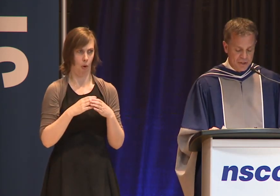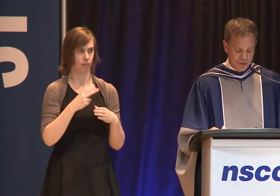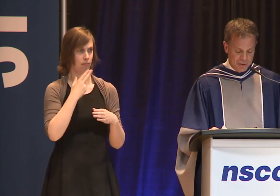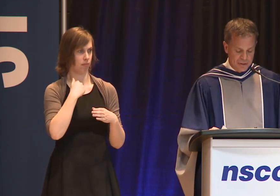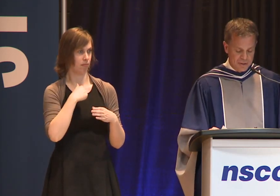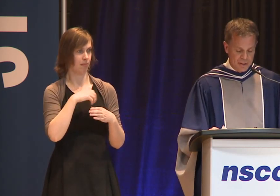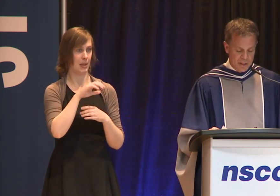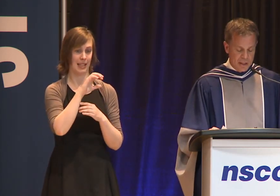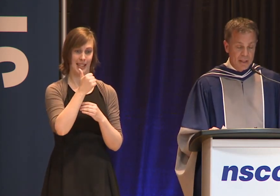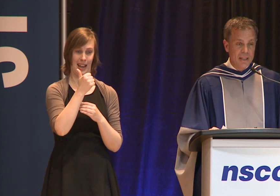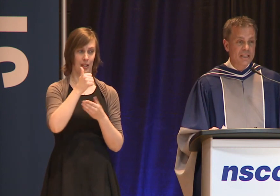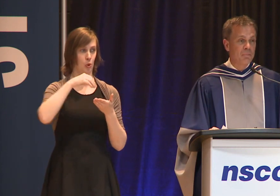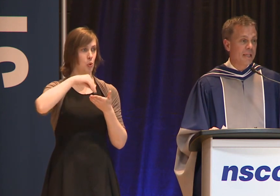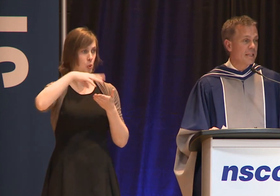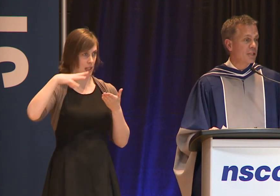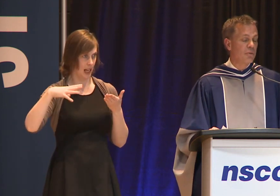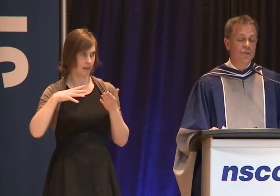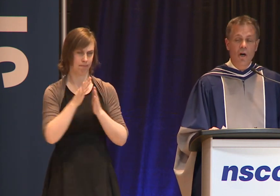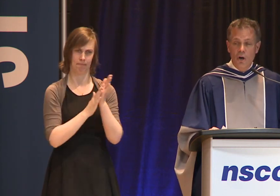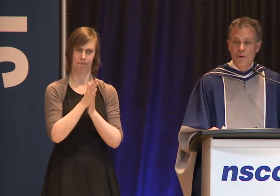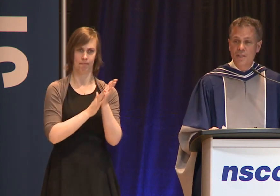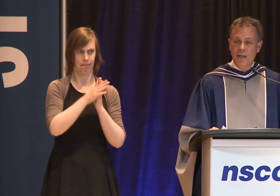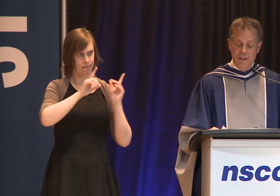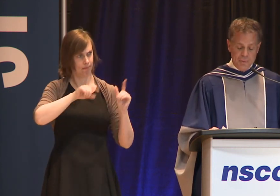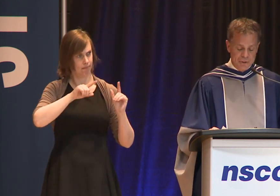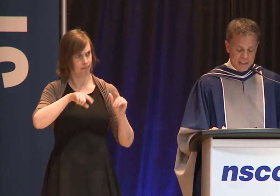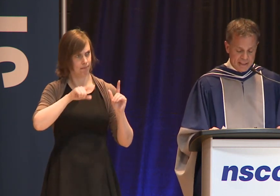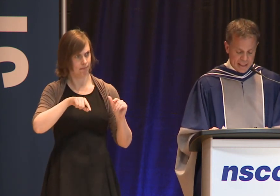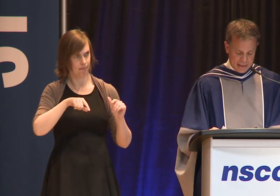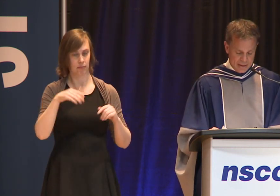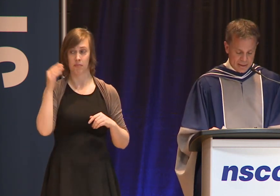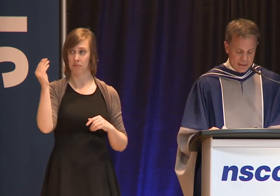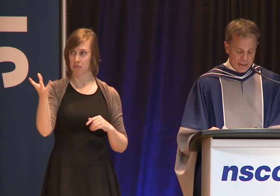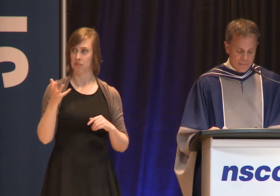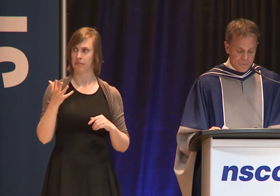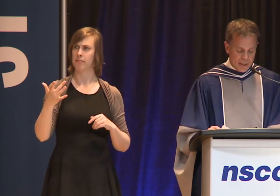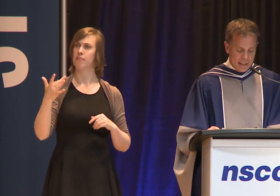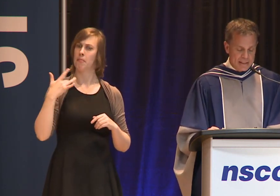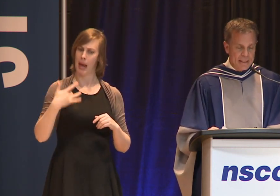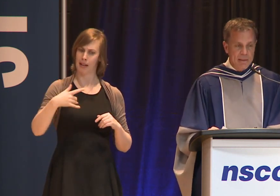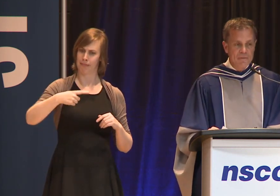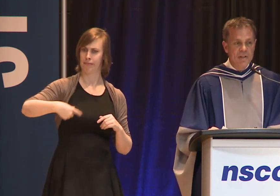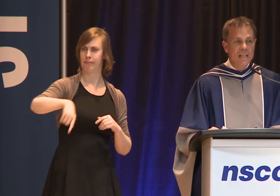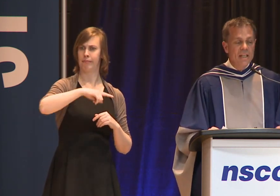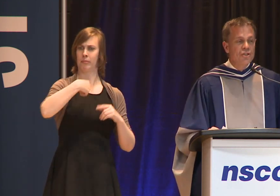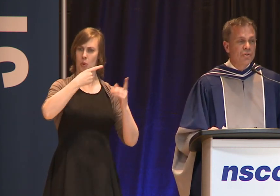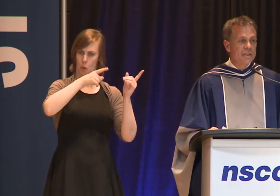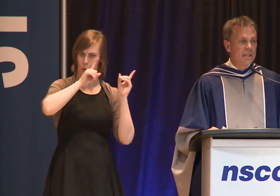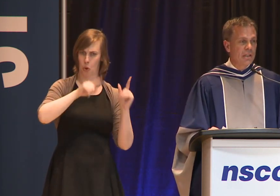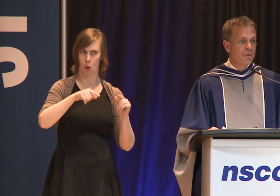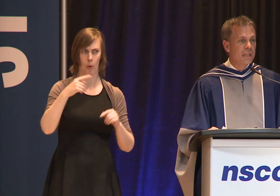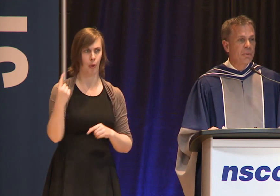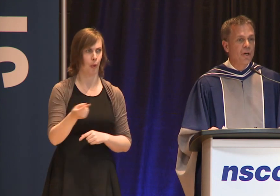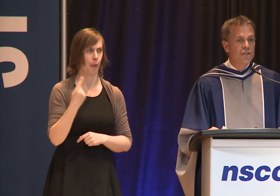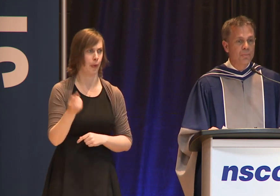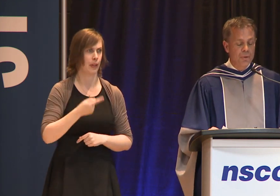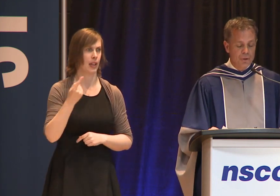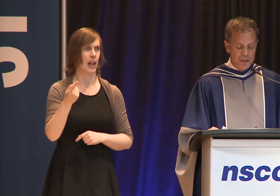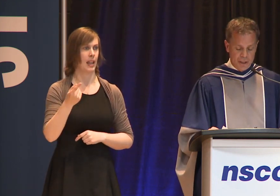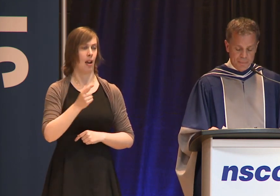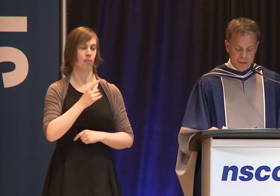and committed students. He explained that there was always 100% attendance, and he said they were very interested in learning